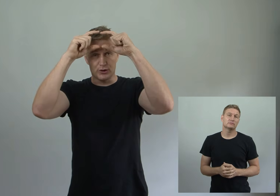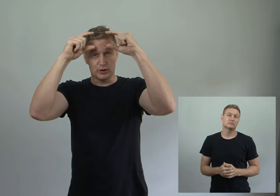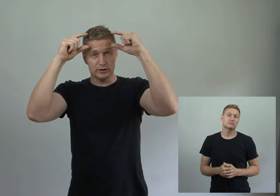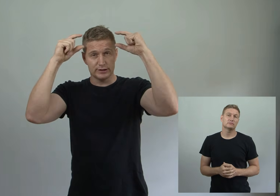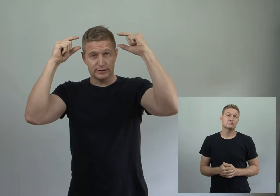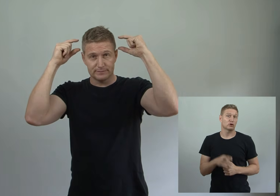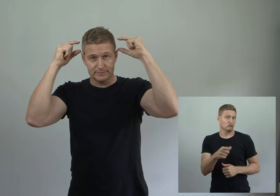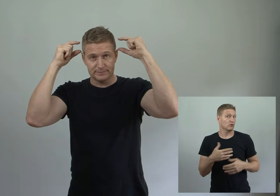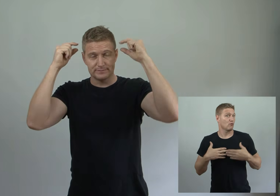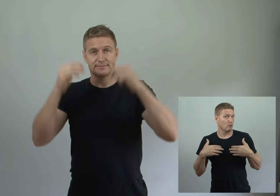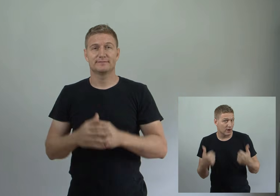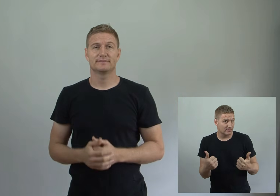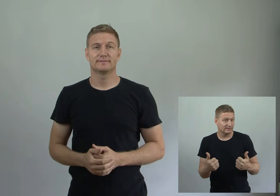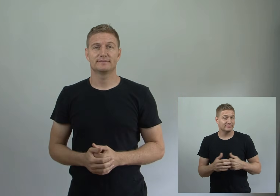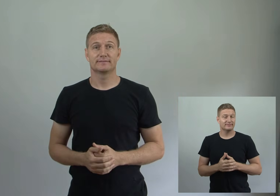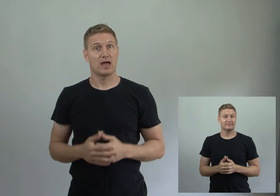nurse,